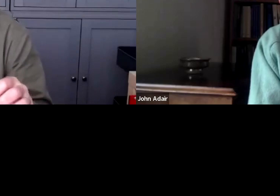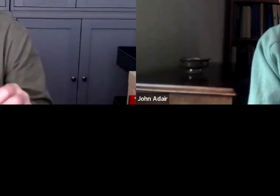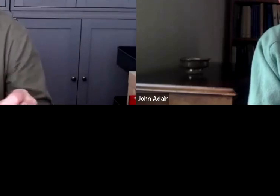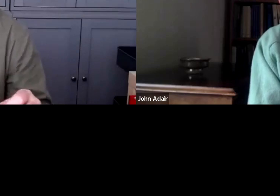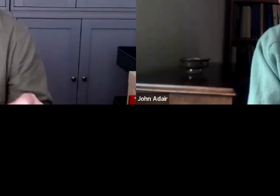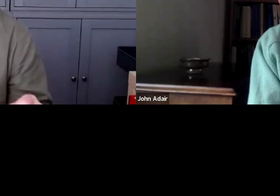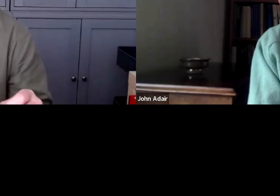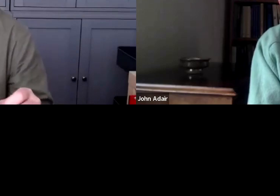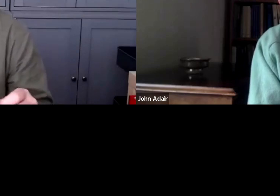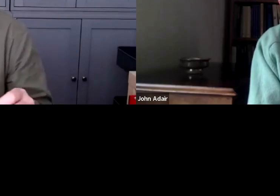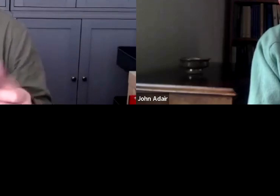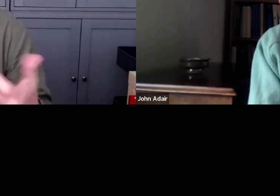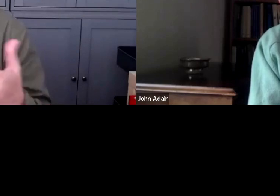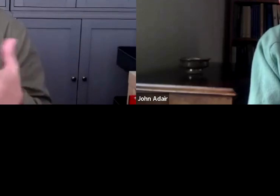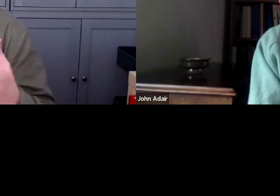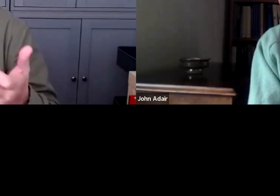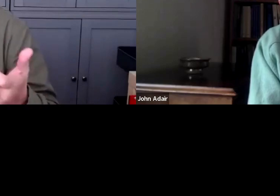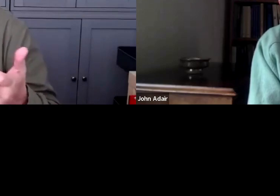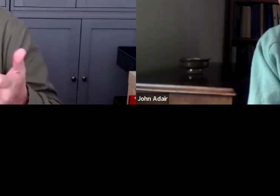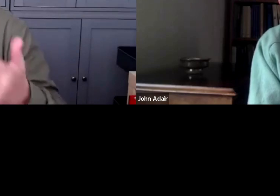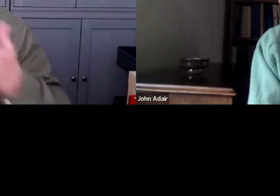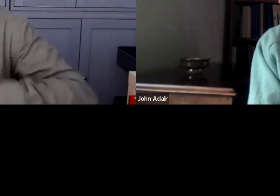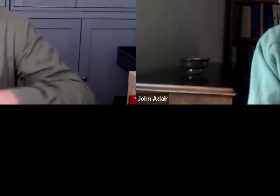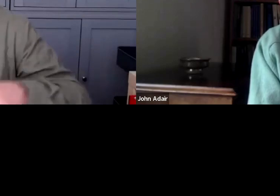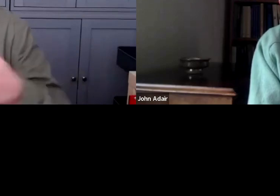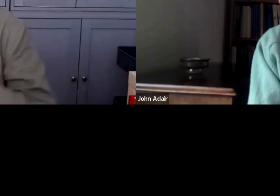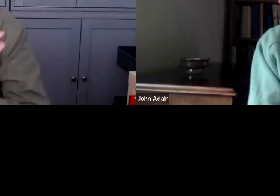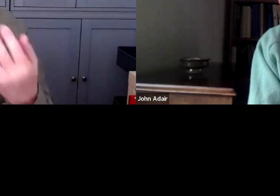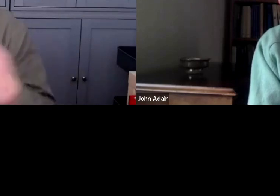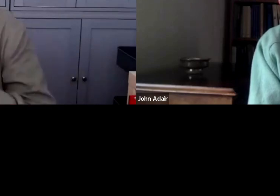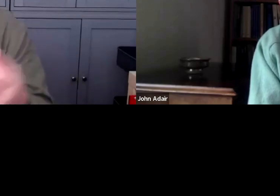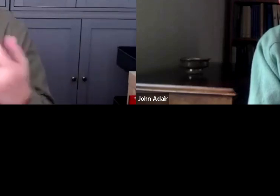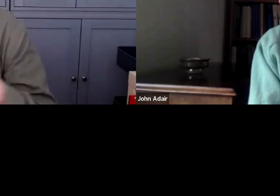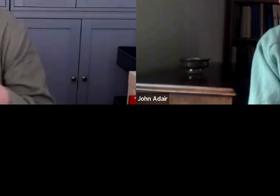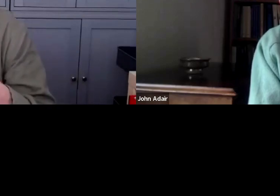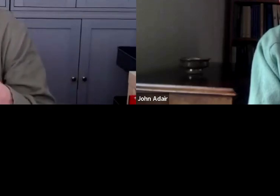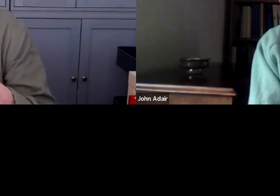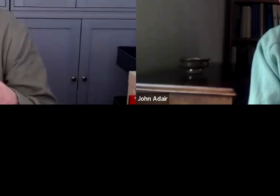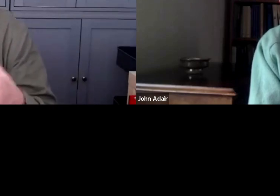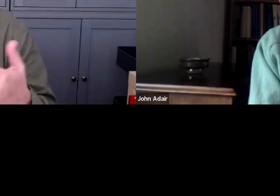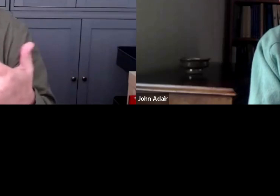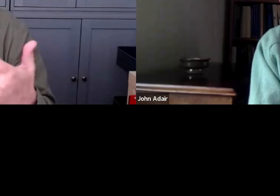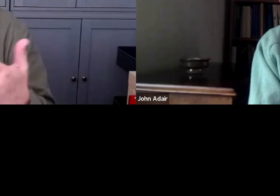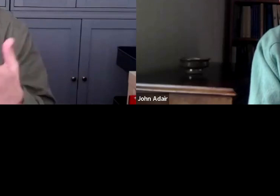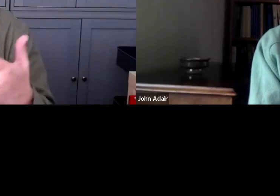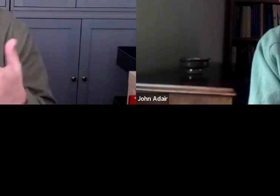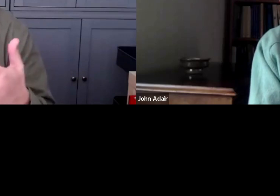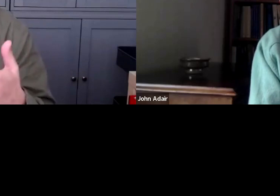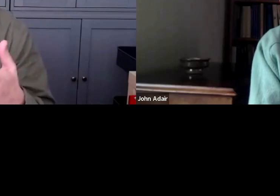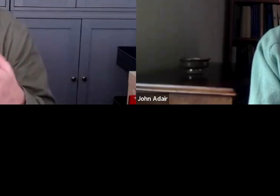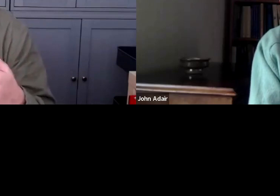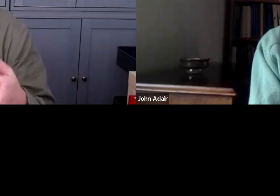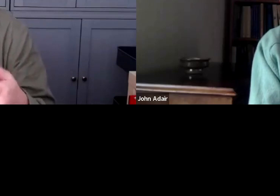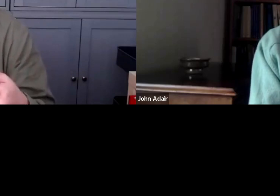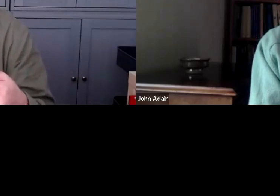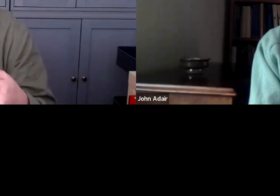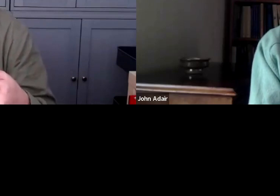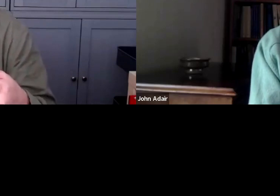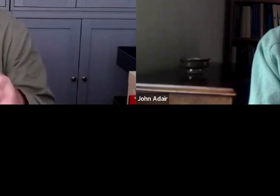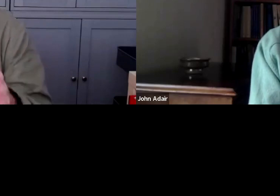leaders from their qualities, from how they behave as